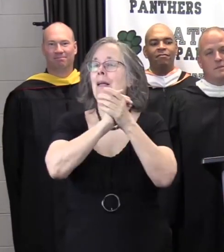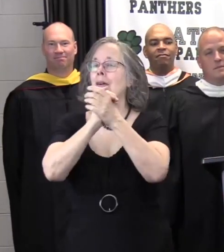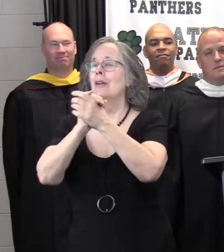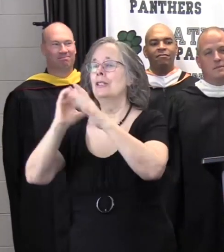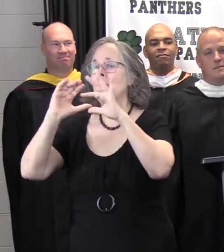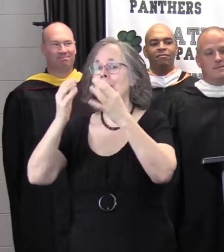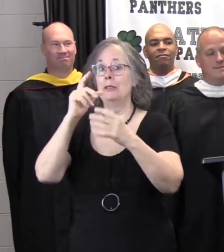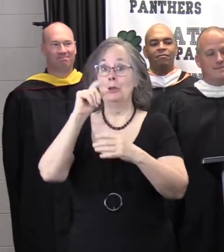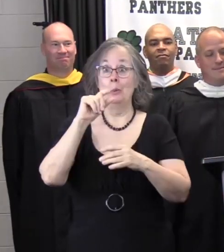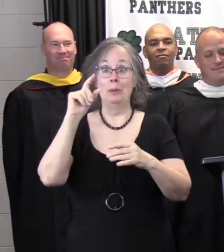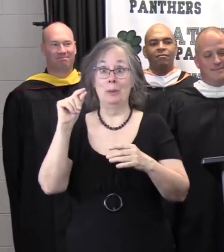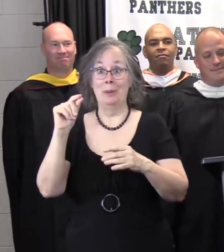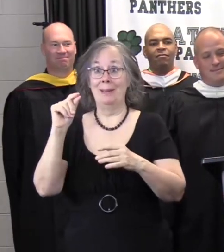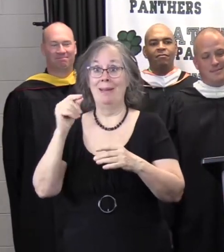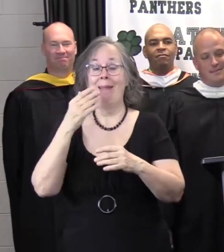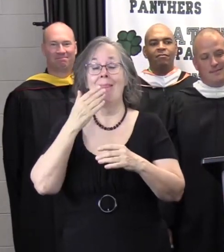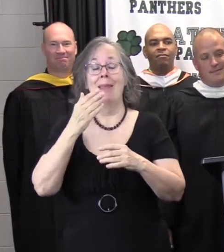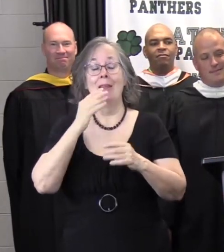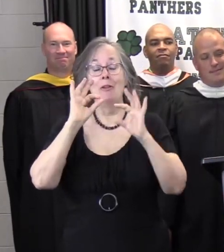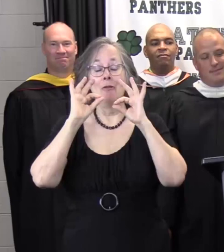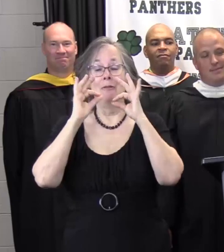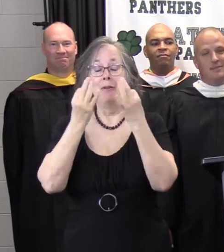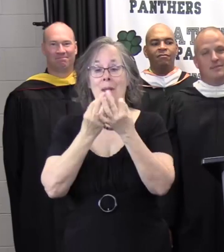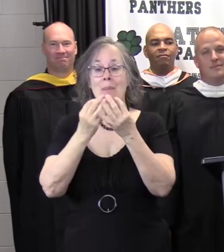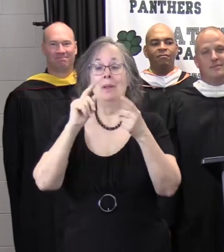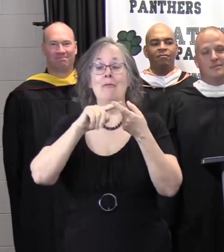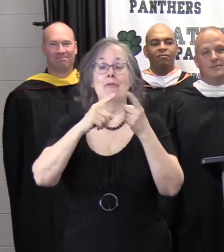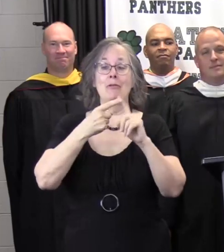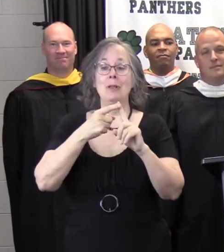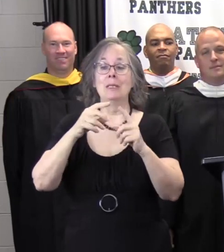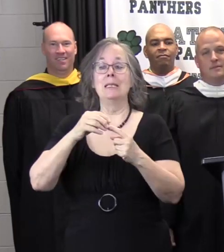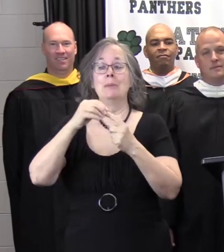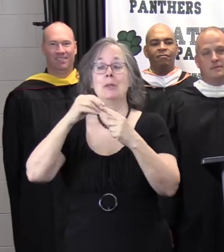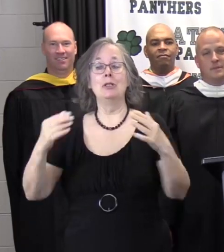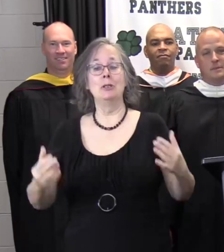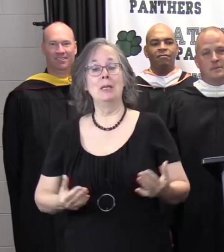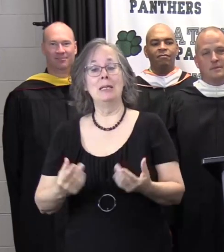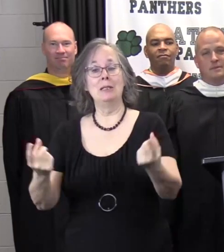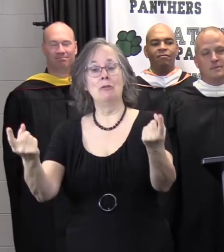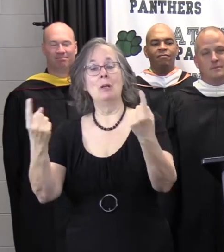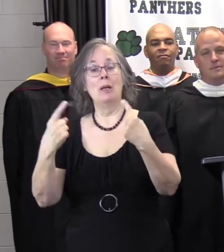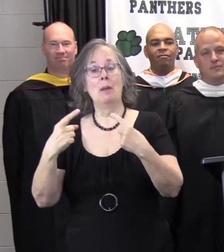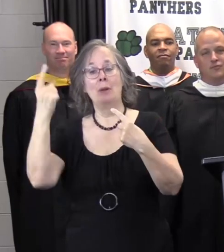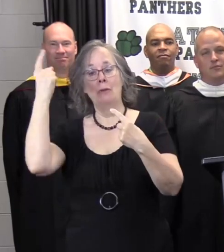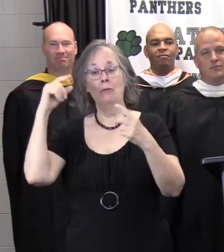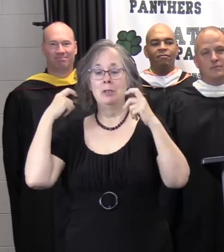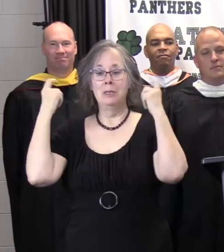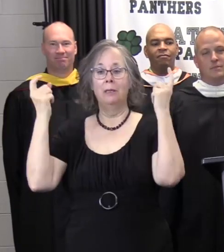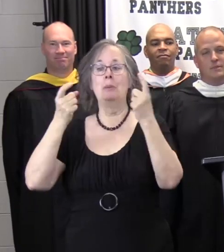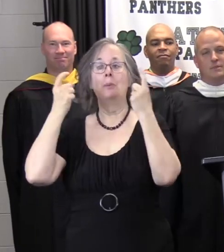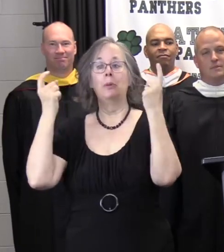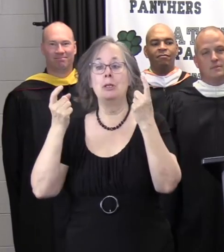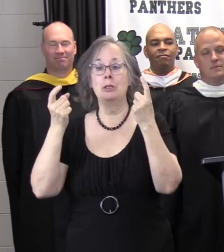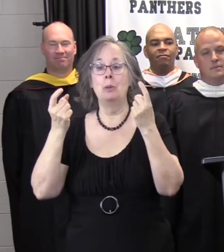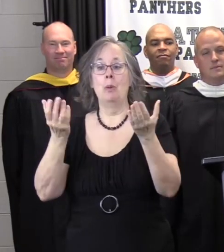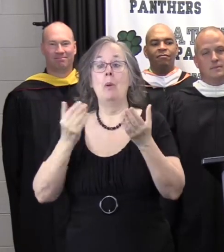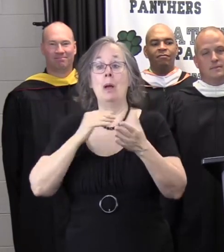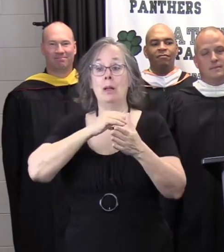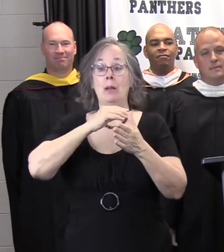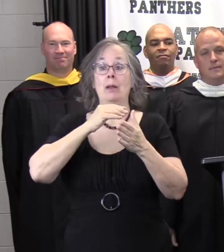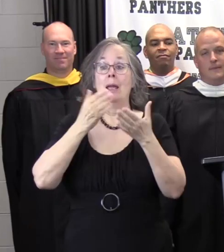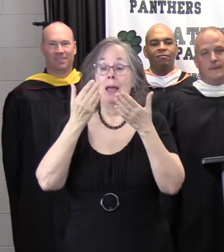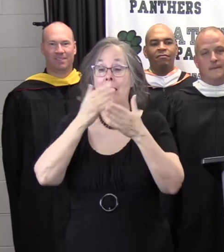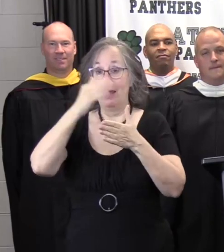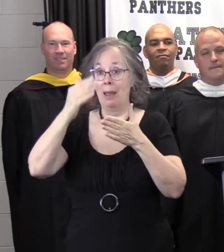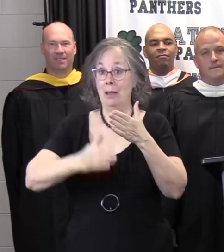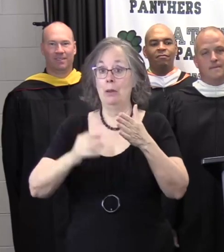Congratulations, class of 2020. Thank you, family, friends, and special guests for joining us in this celebration. We would like to conclude our program